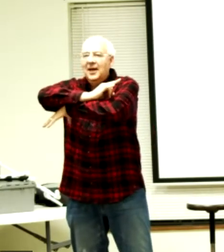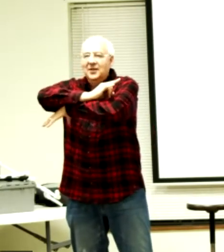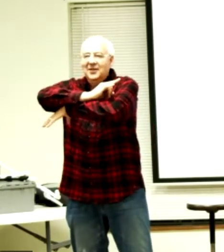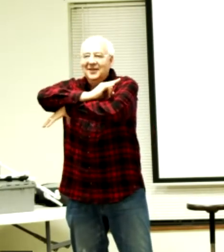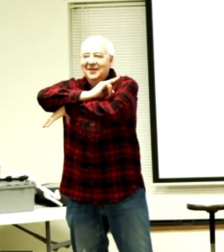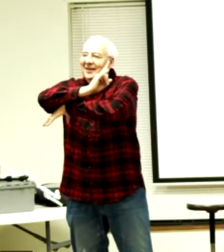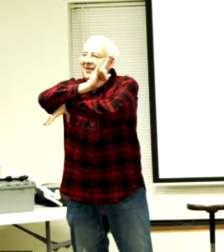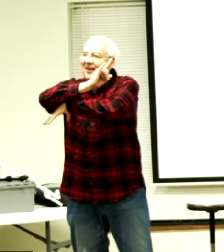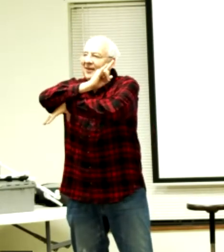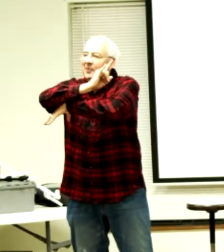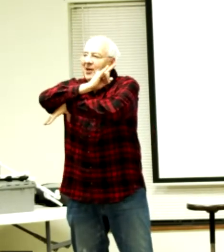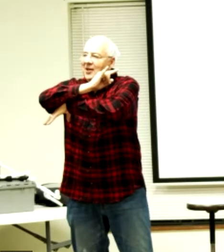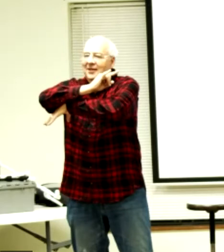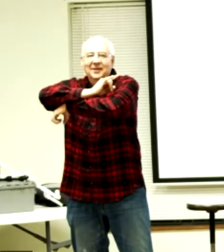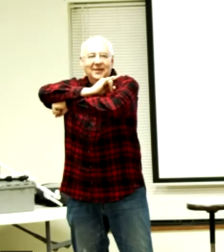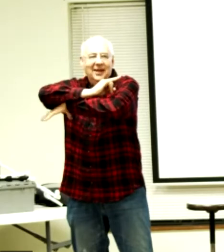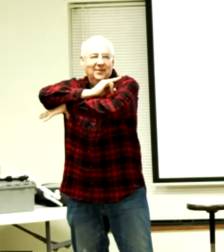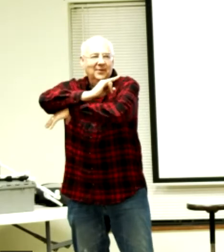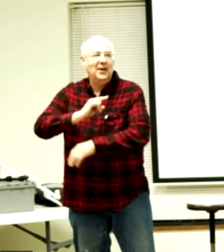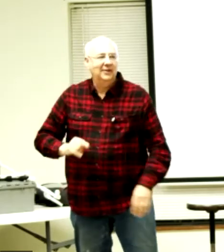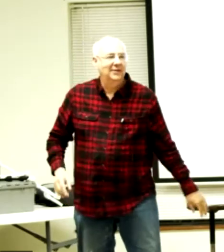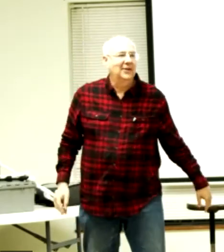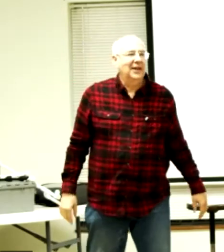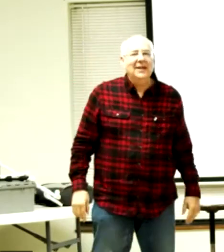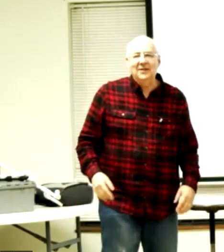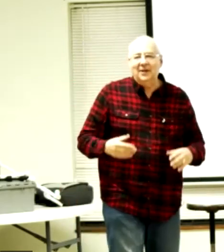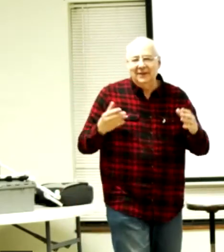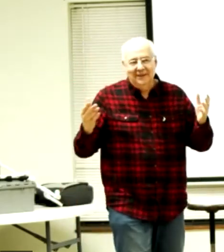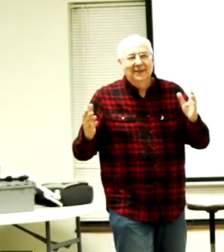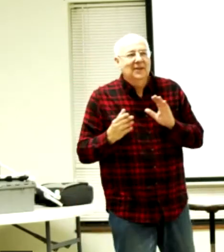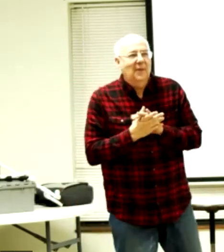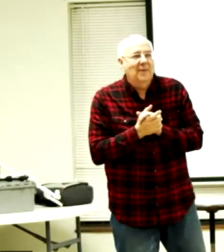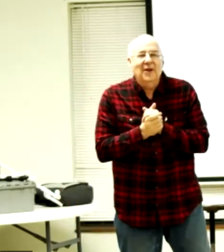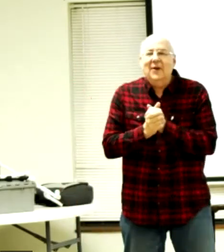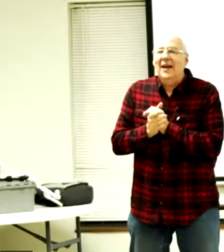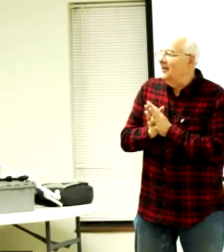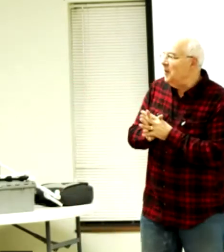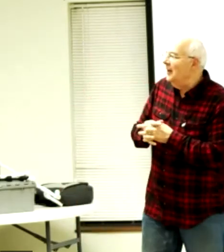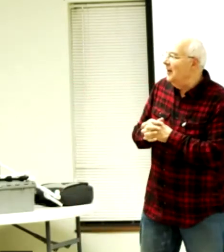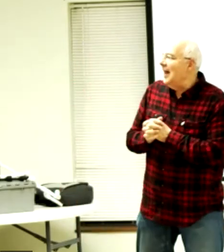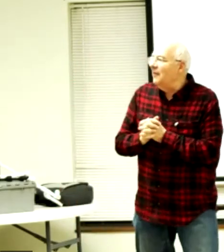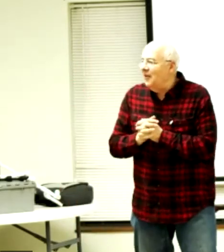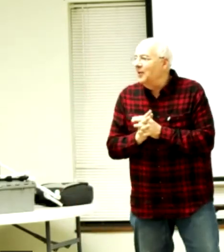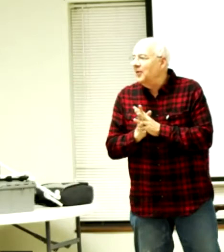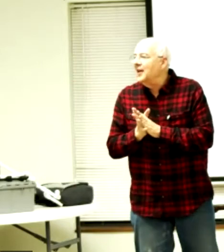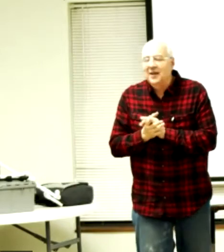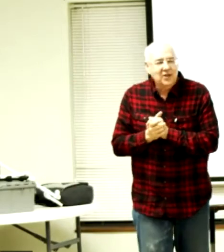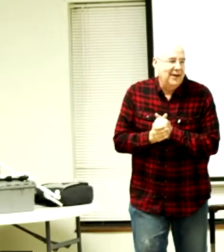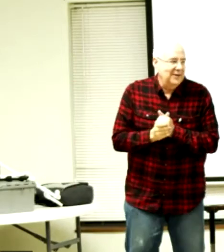BS, the bowl and whatever. Okay. So my mother had a lot of fun with the English language.